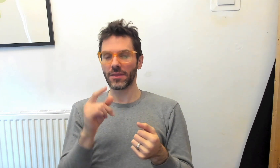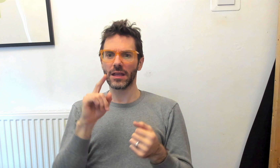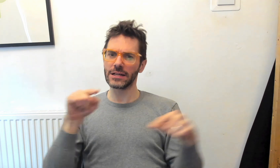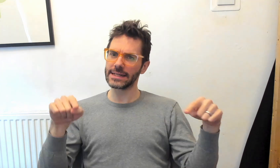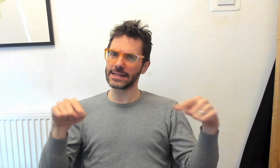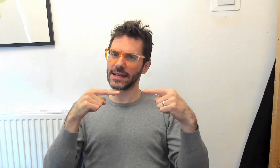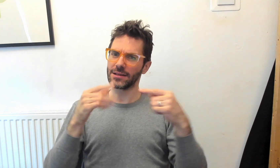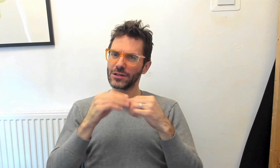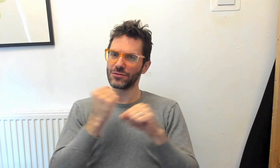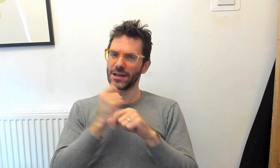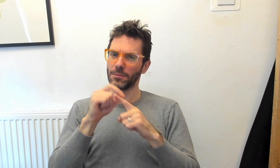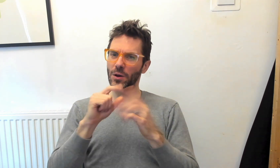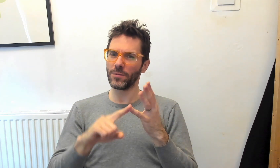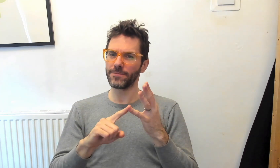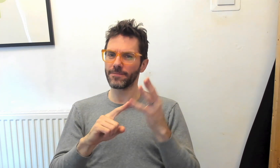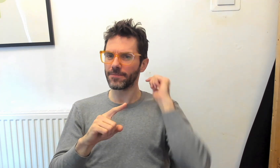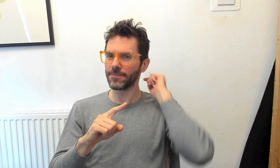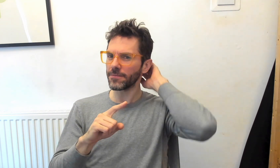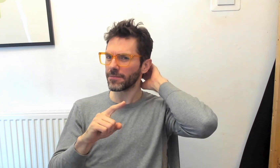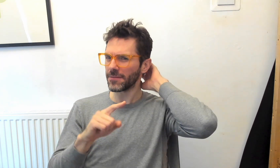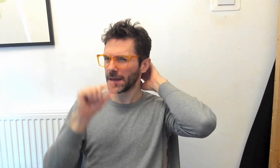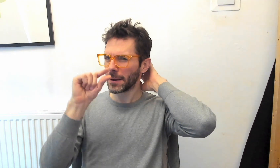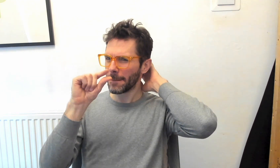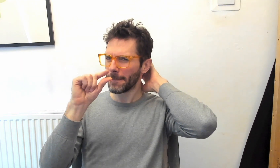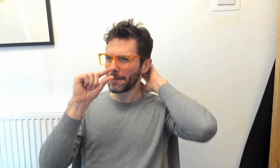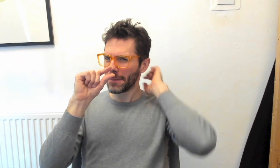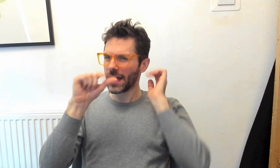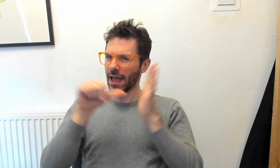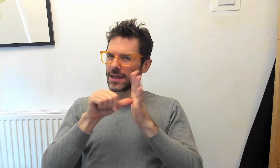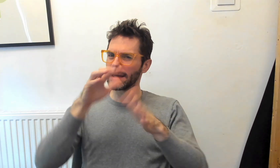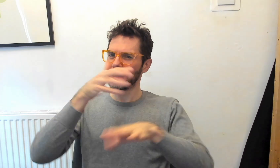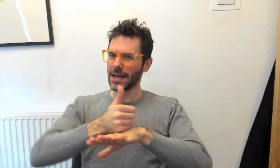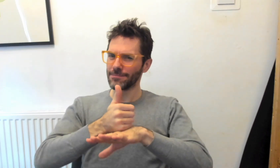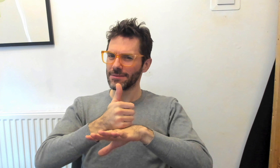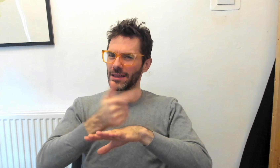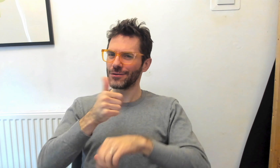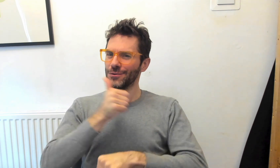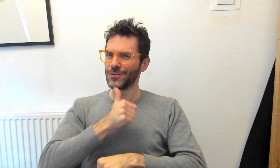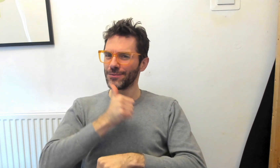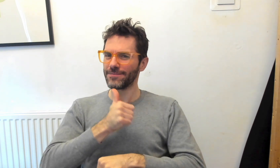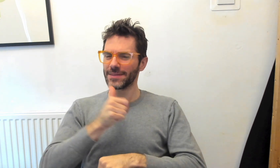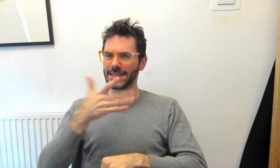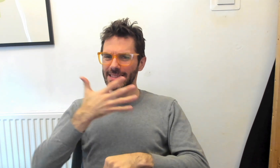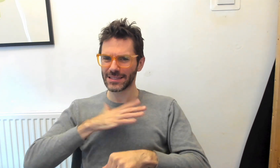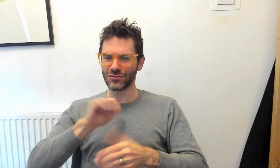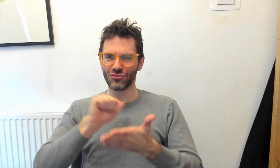The challenge with GPUs is they are a little difficult to set up for use. You need the right